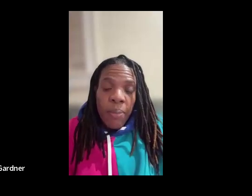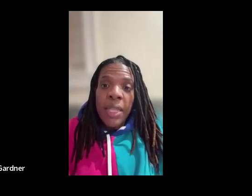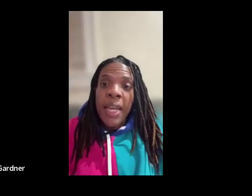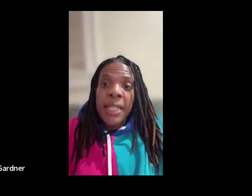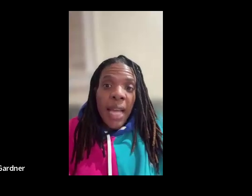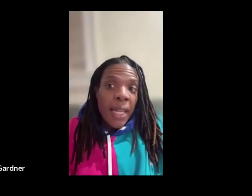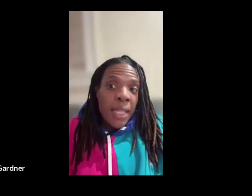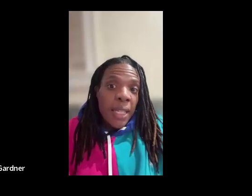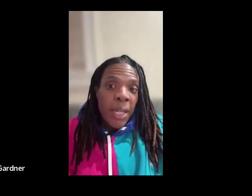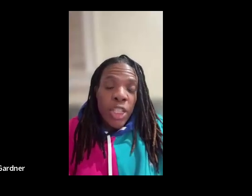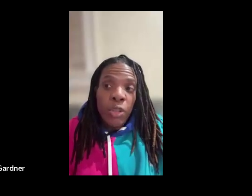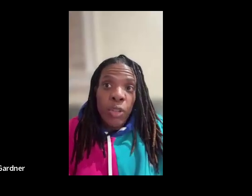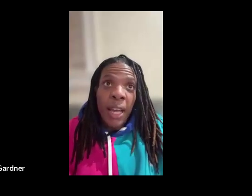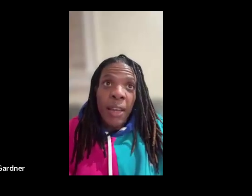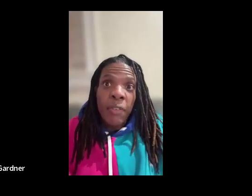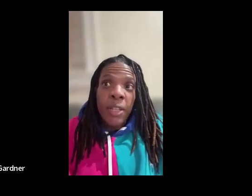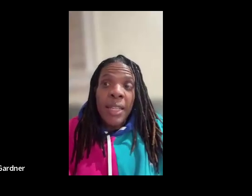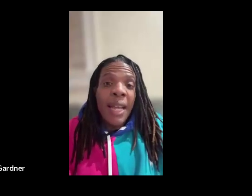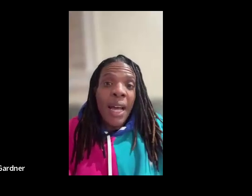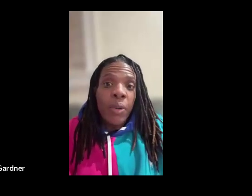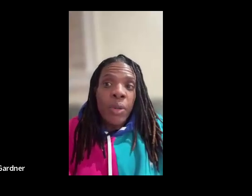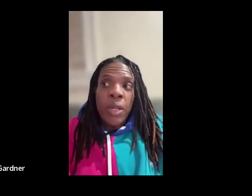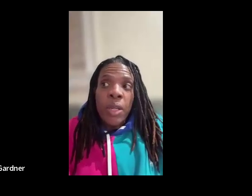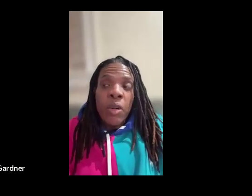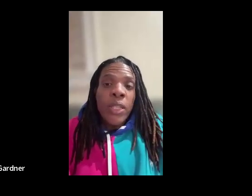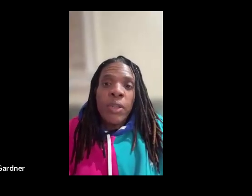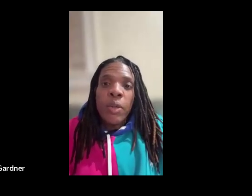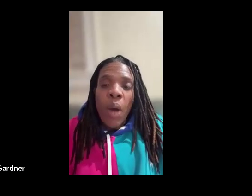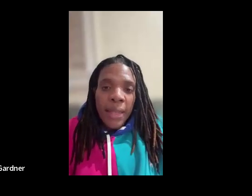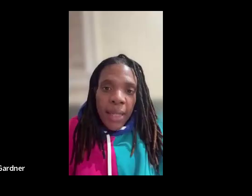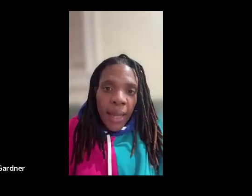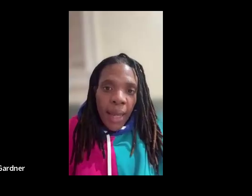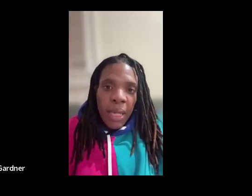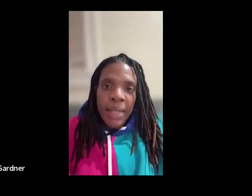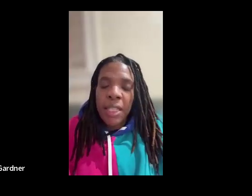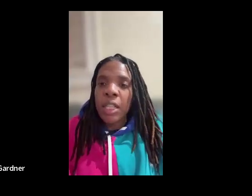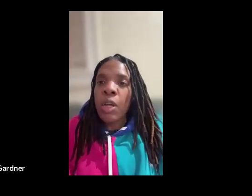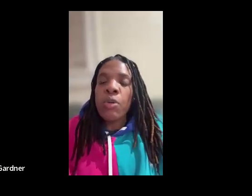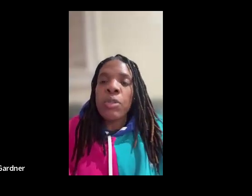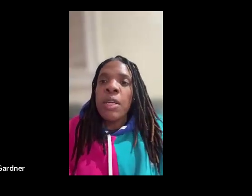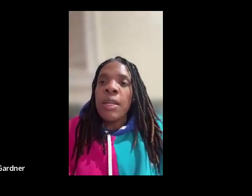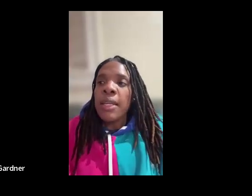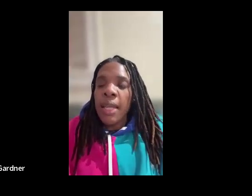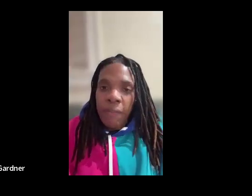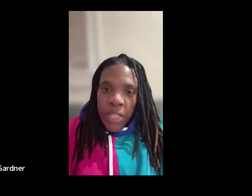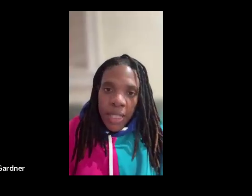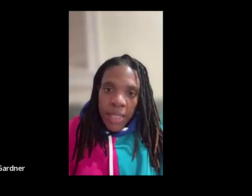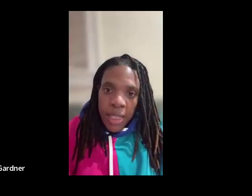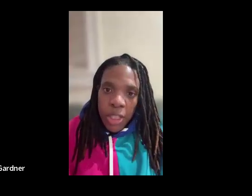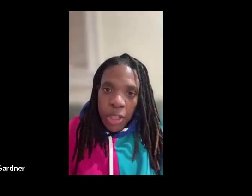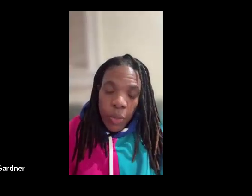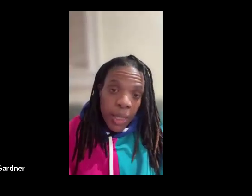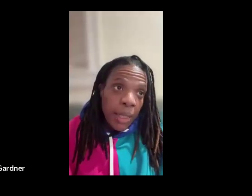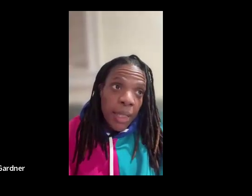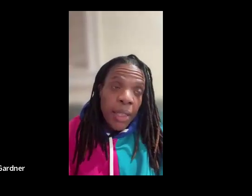schools. The anxiety my children have now, wondering why Lee Academy has to close, he can't visit